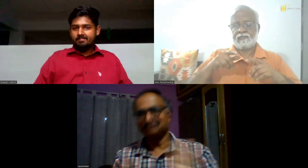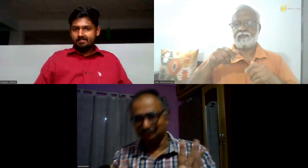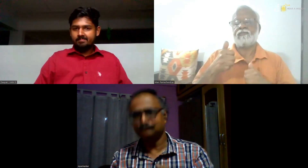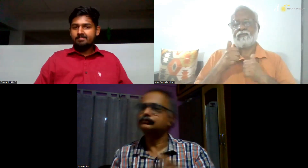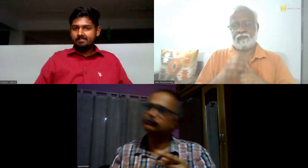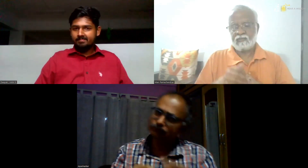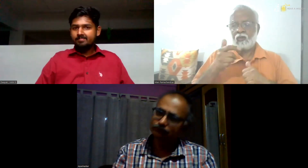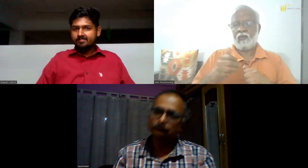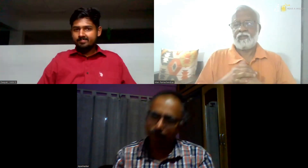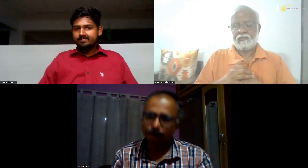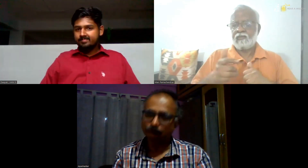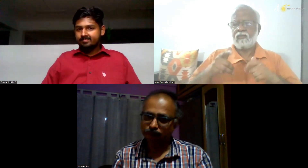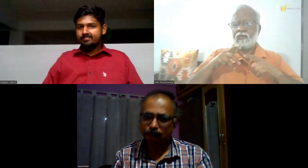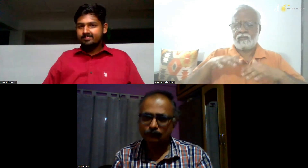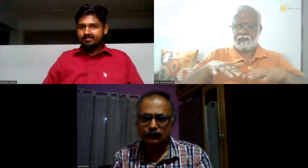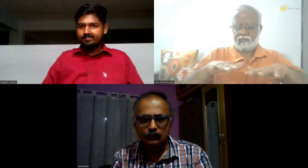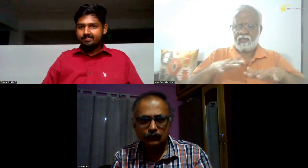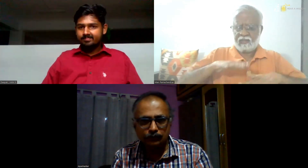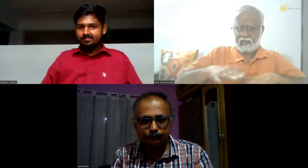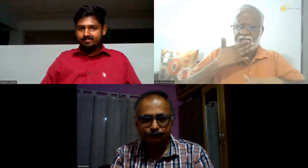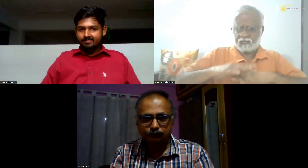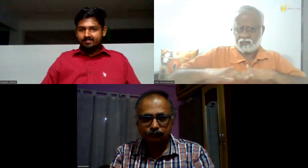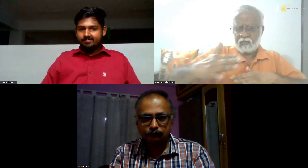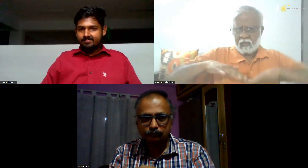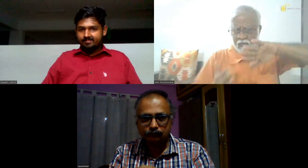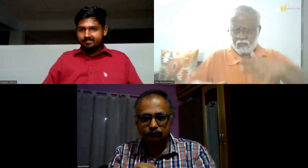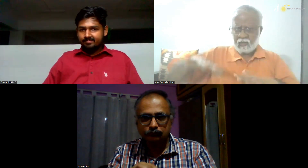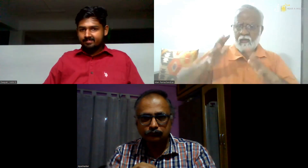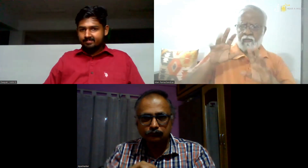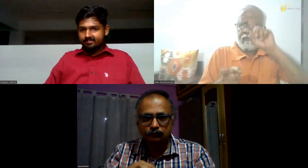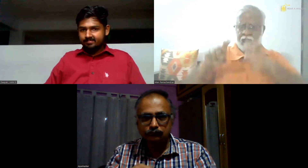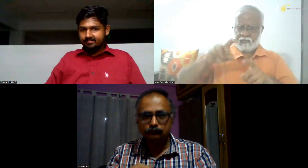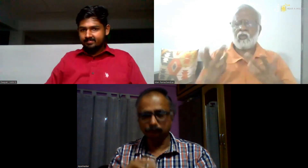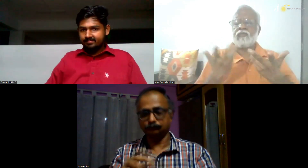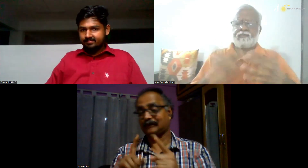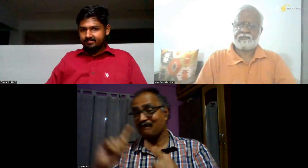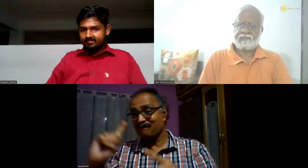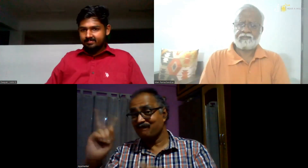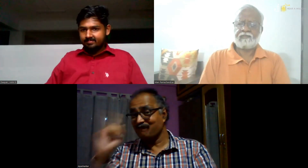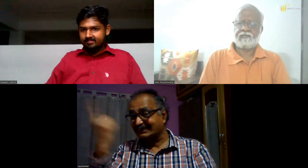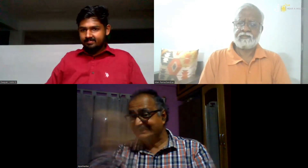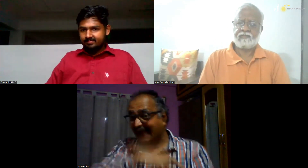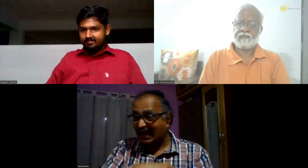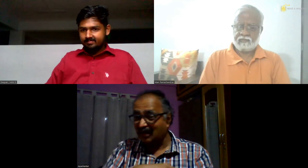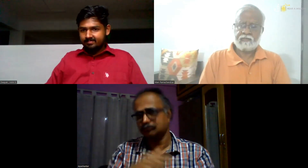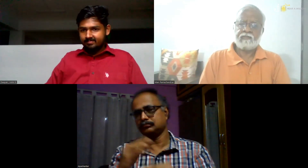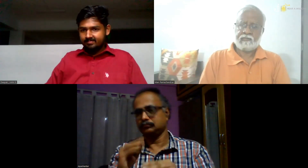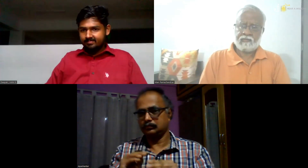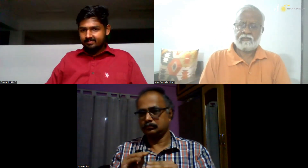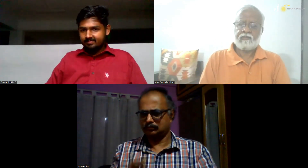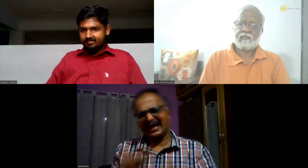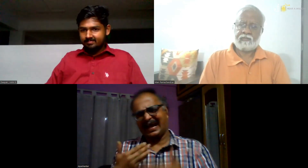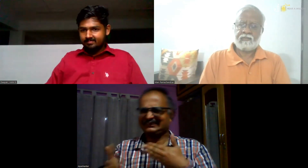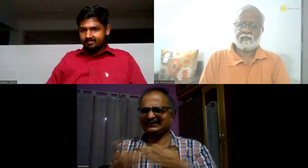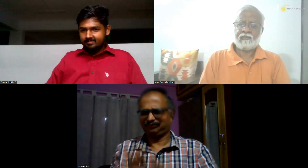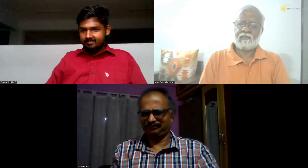was so third day easier. Okay. So the the terrain